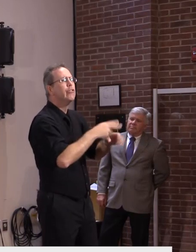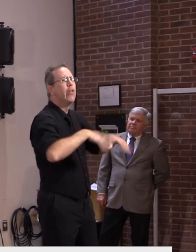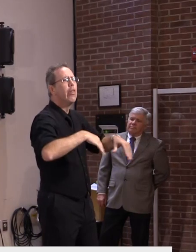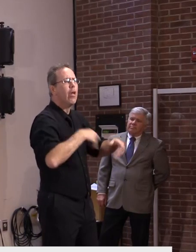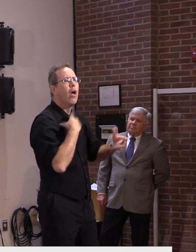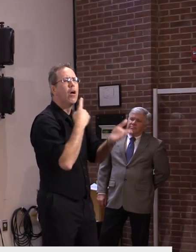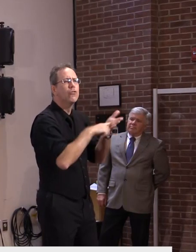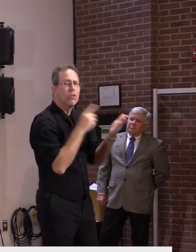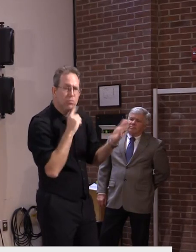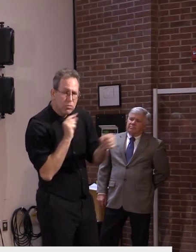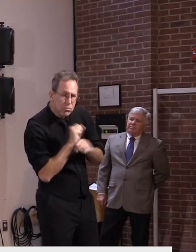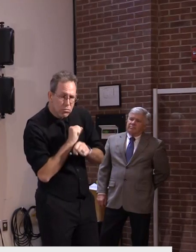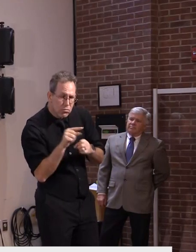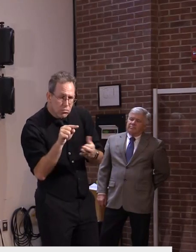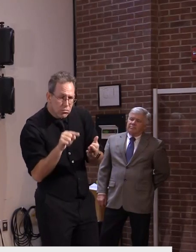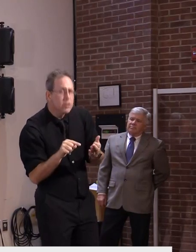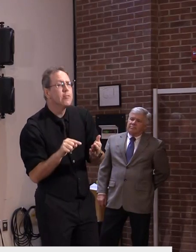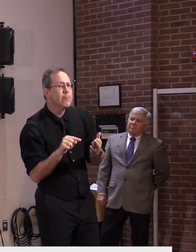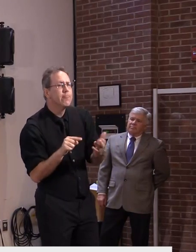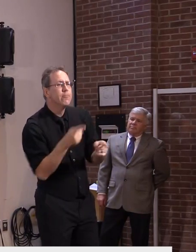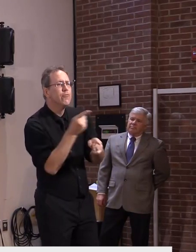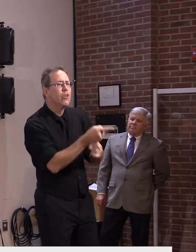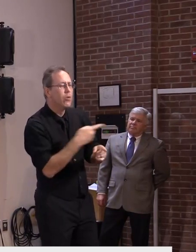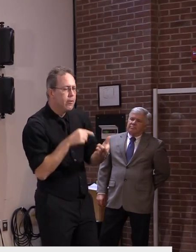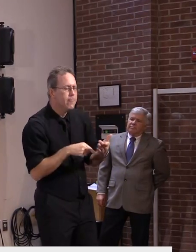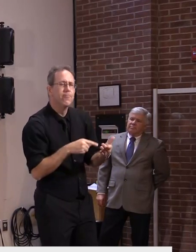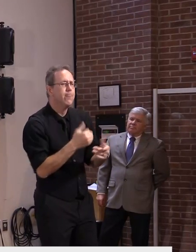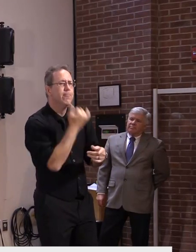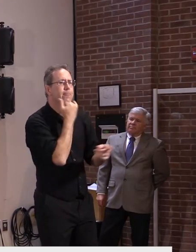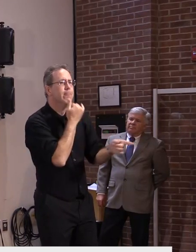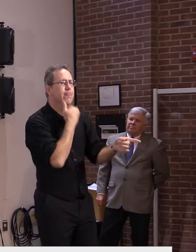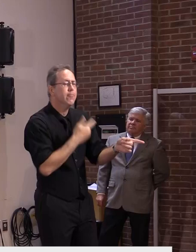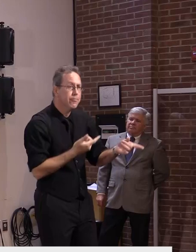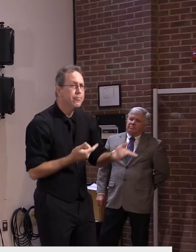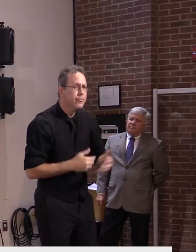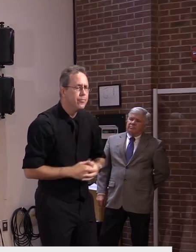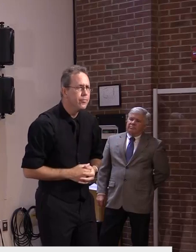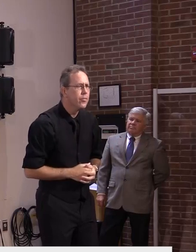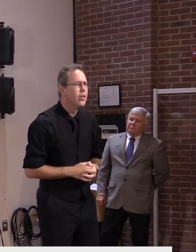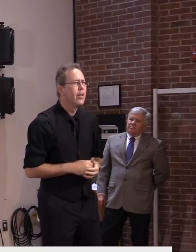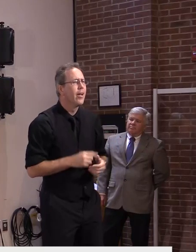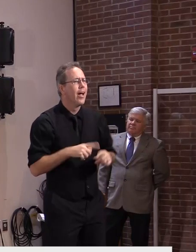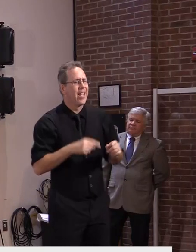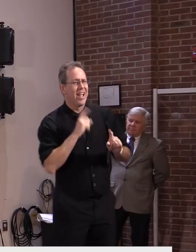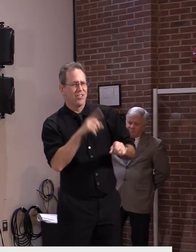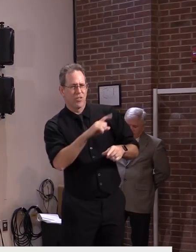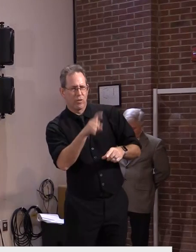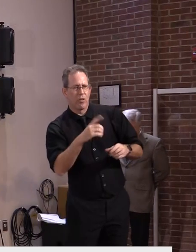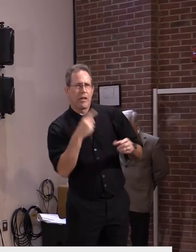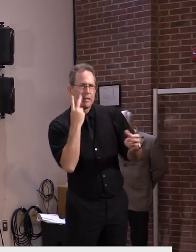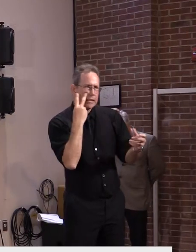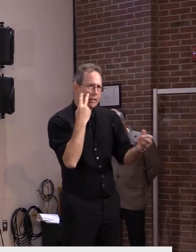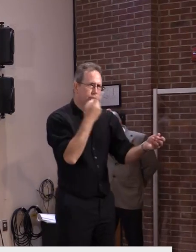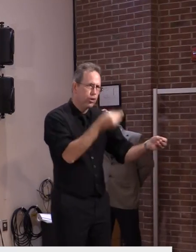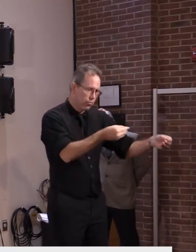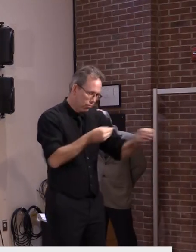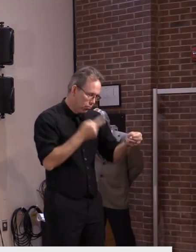analysis to figure out how that would have happened in the first place. I really can't answer your question otherwise.